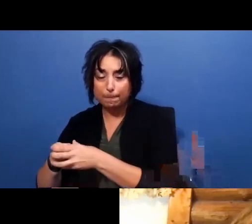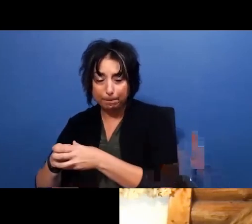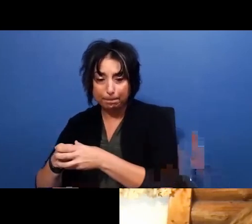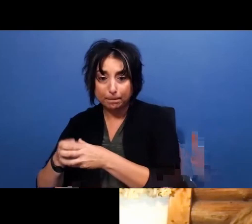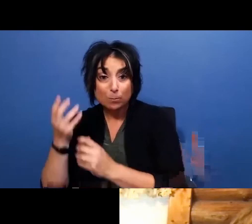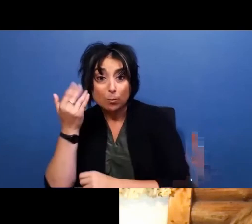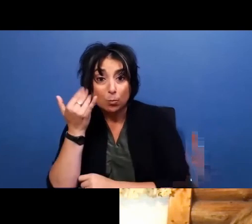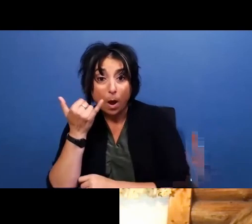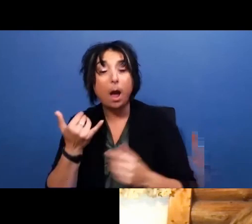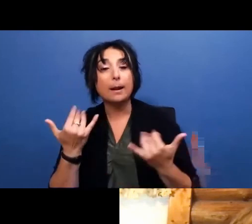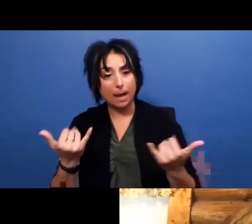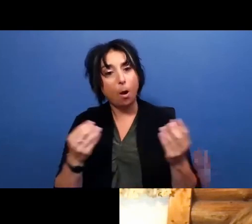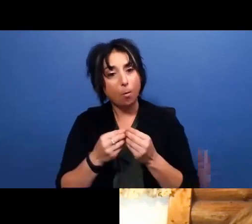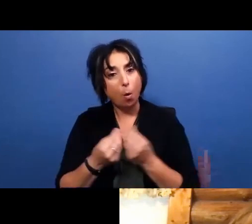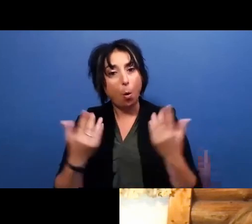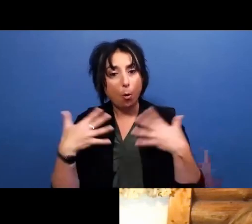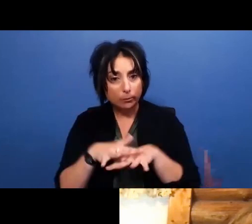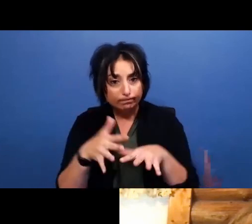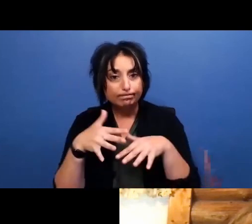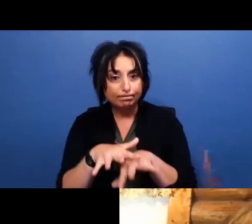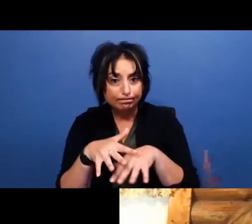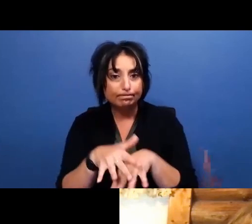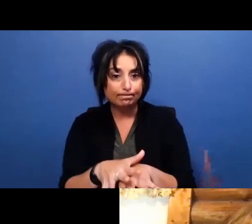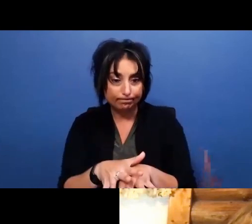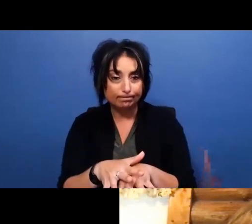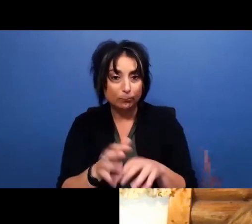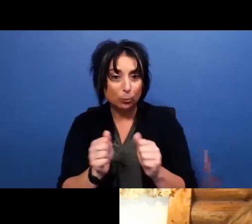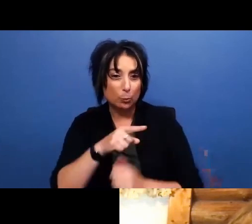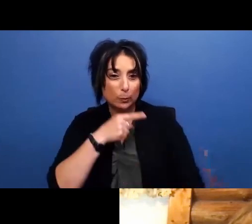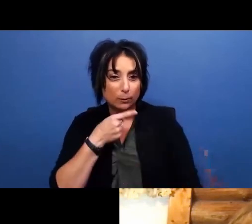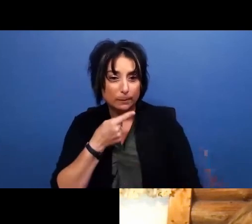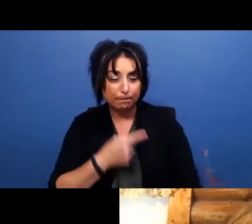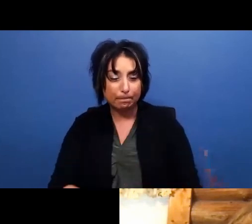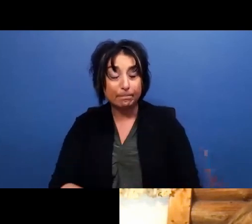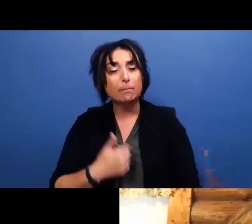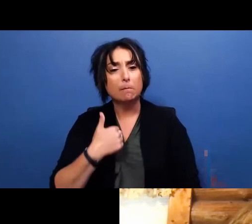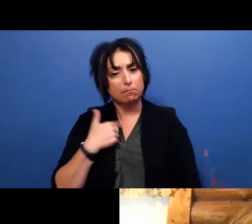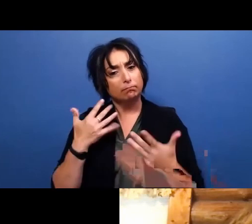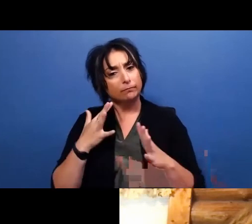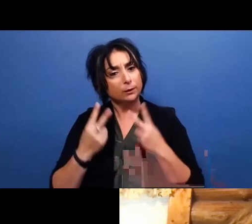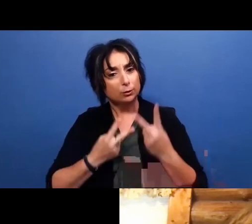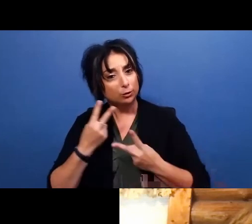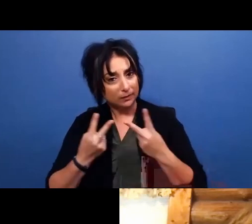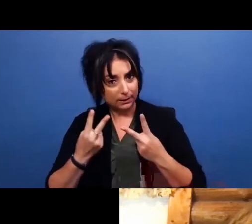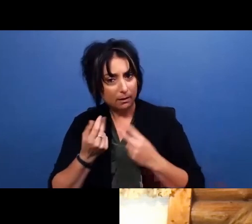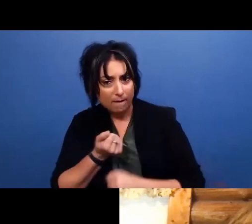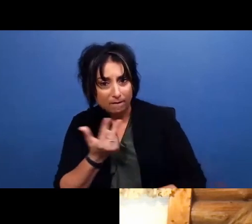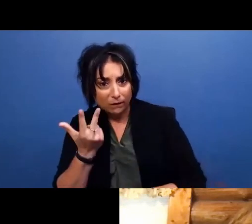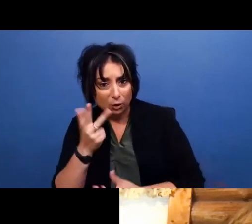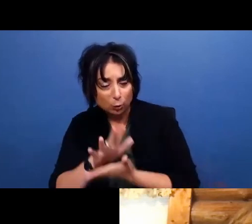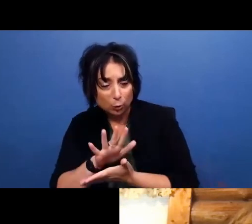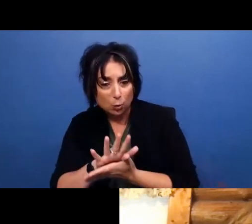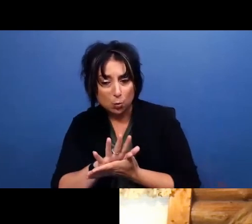to mainstream schools. I did visit a couple schools, but they're